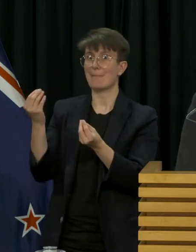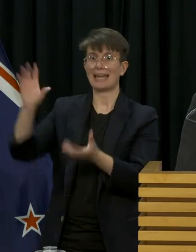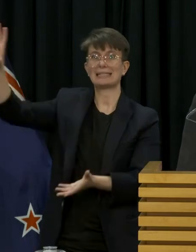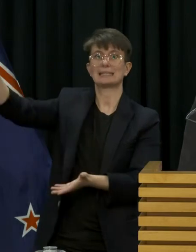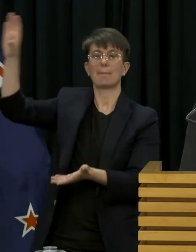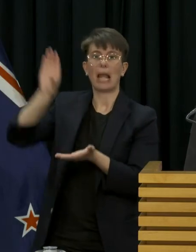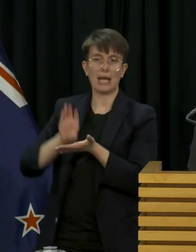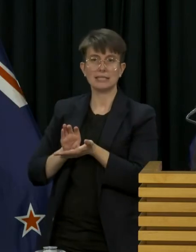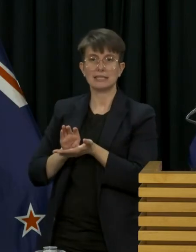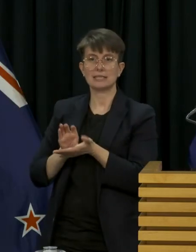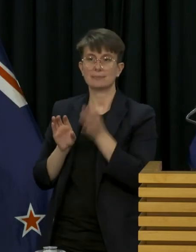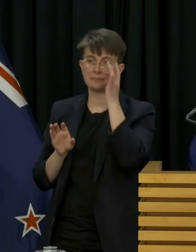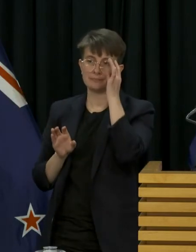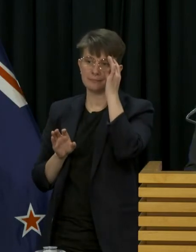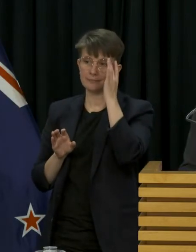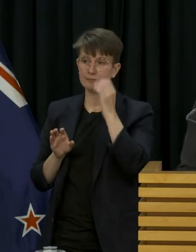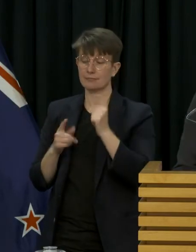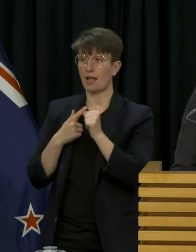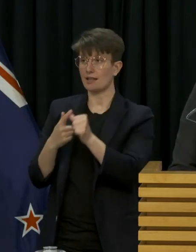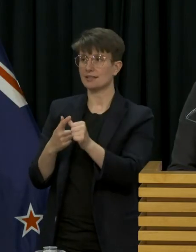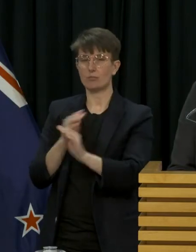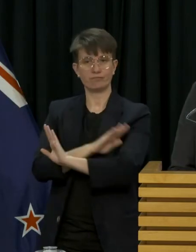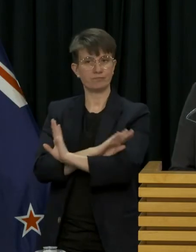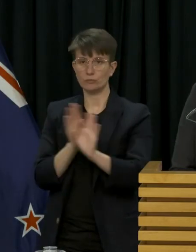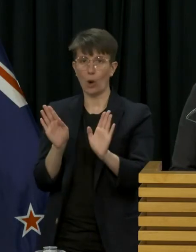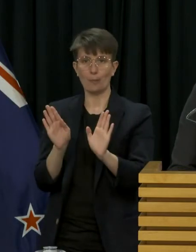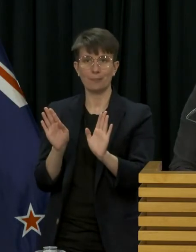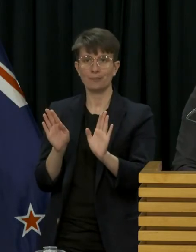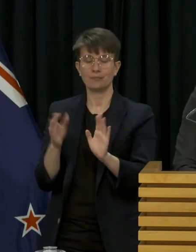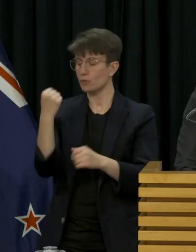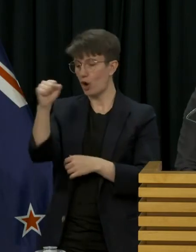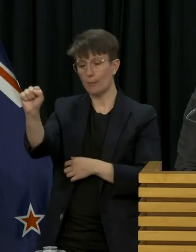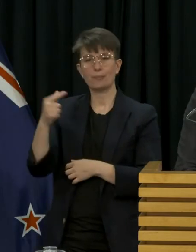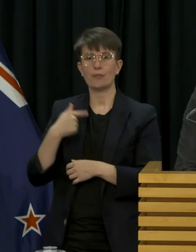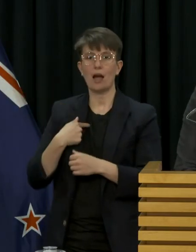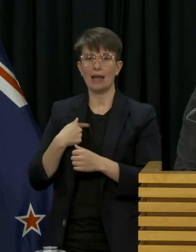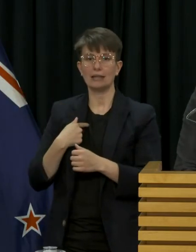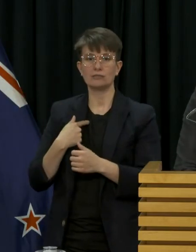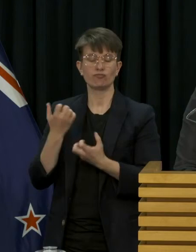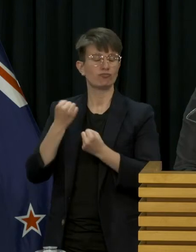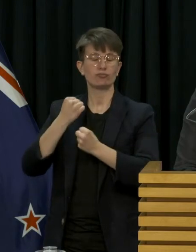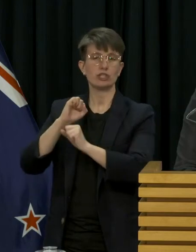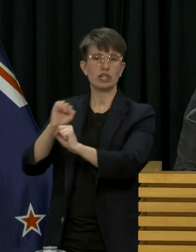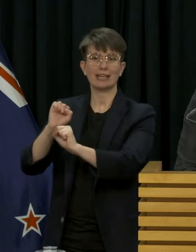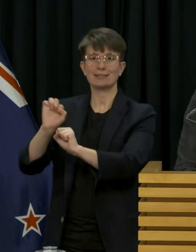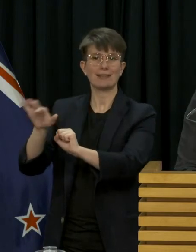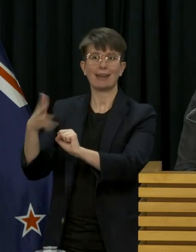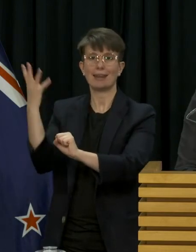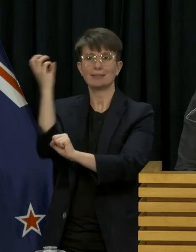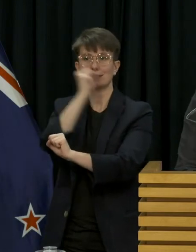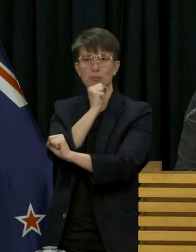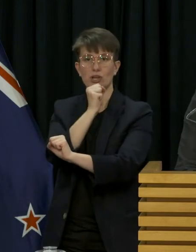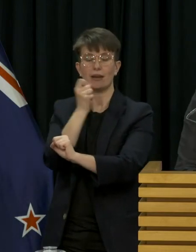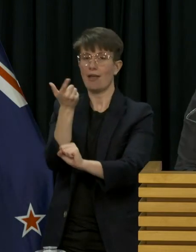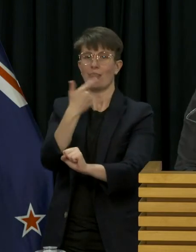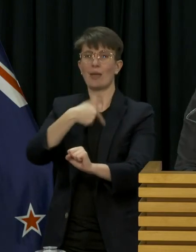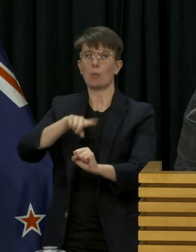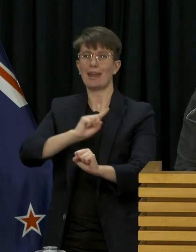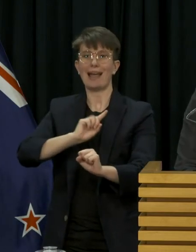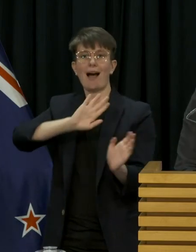doing anything other than making a huge investment and putting the weight of the government